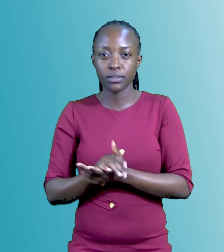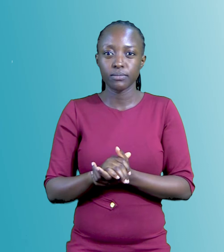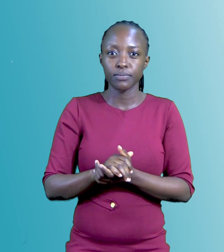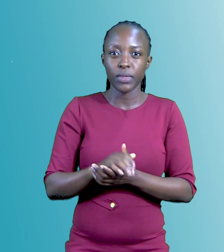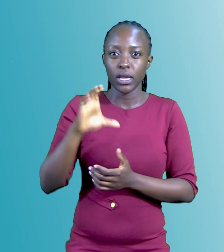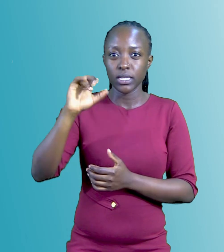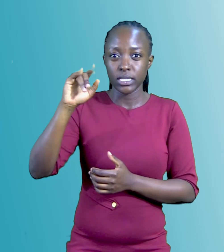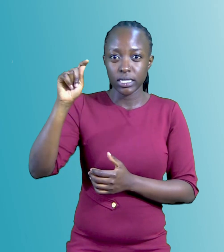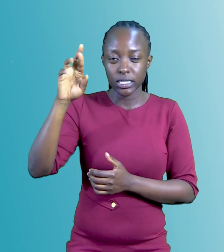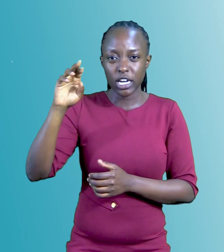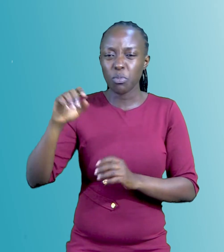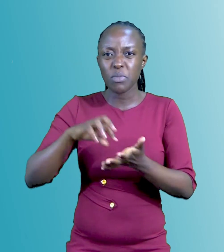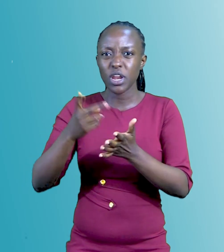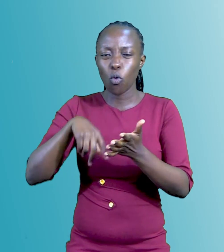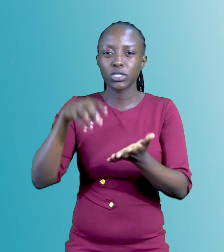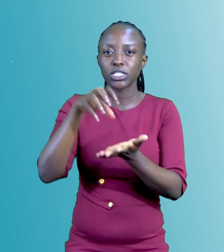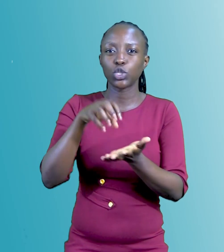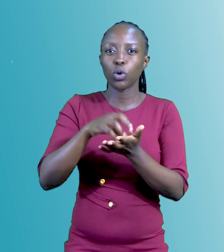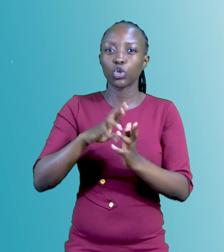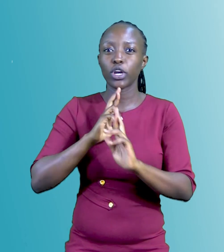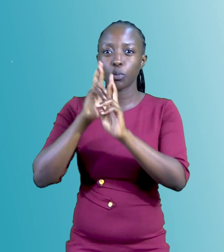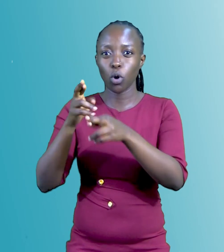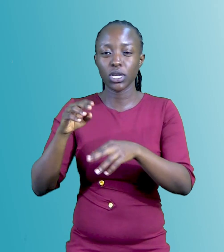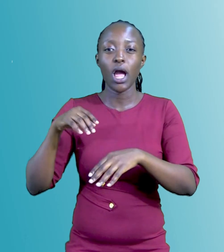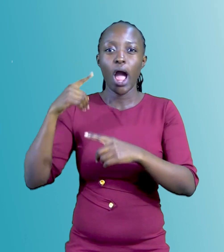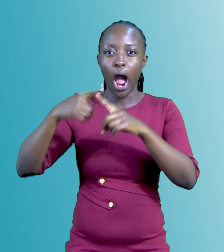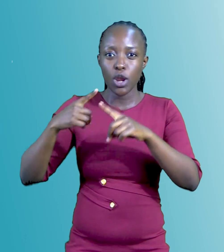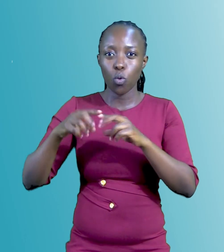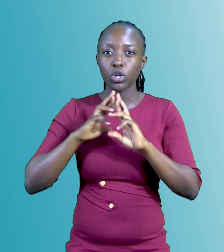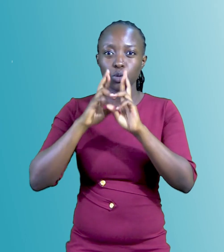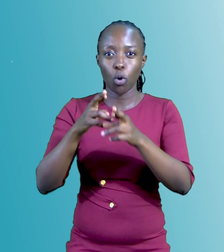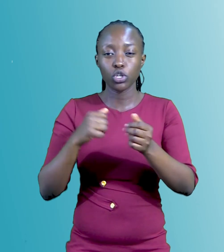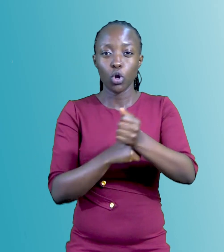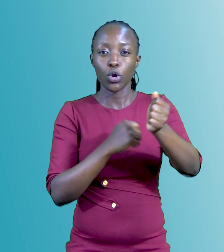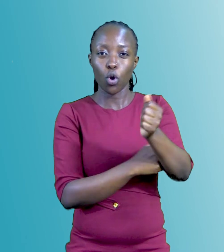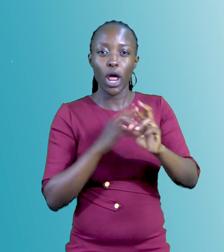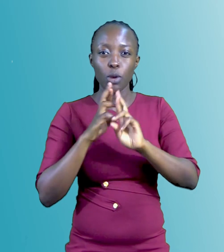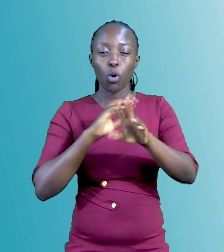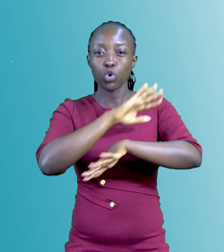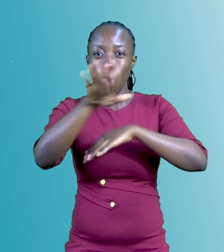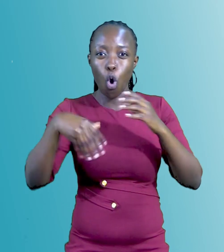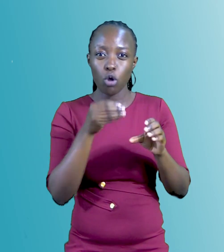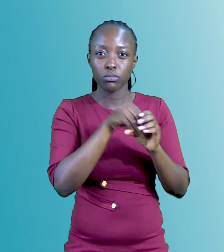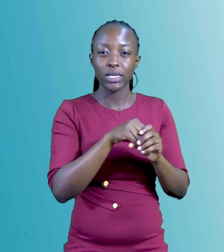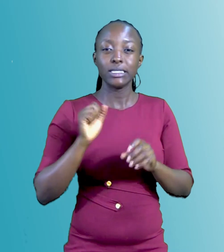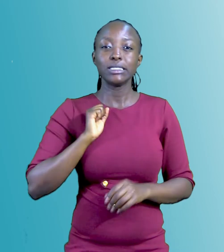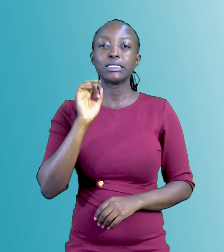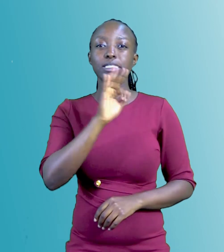report, annual reports, and donor reports, WaterFund staff members are required to provide feedback and content